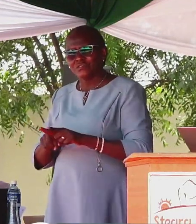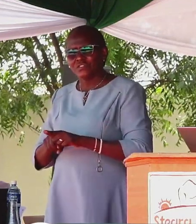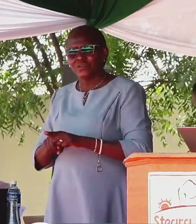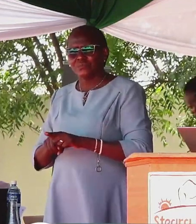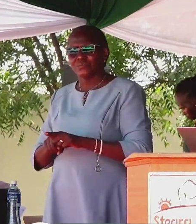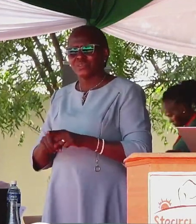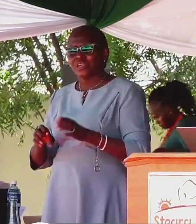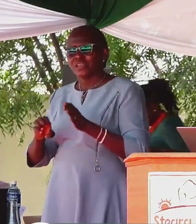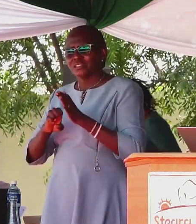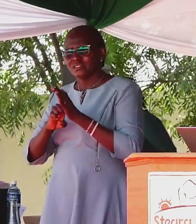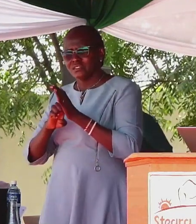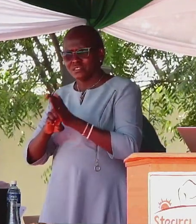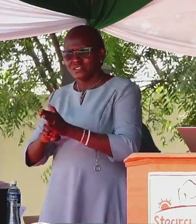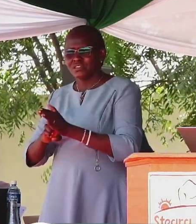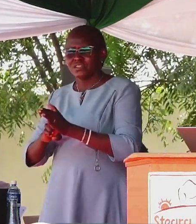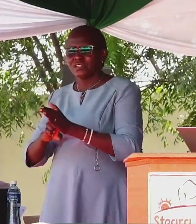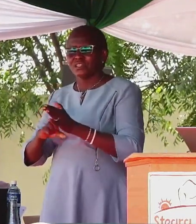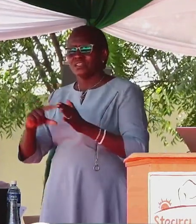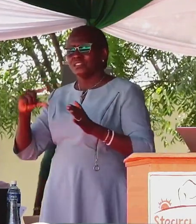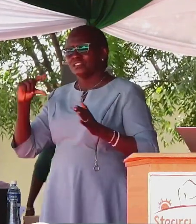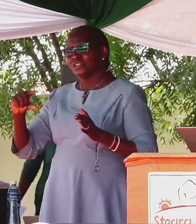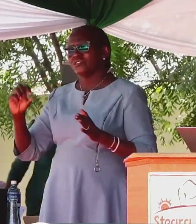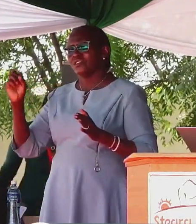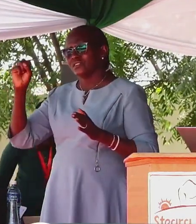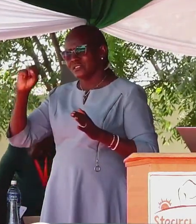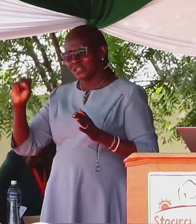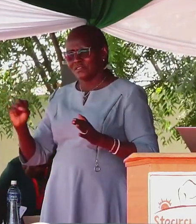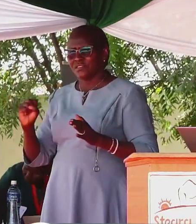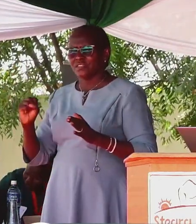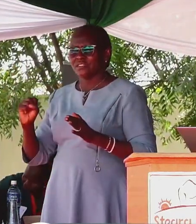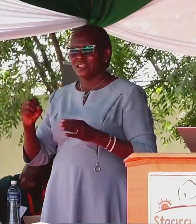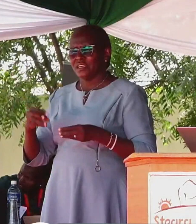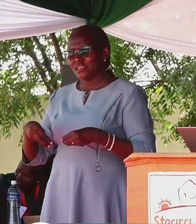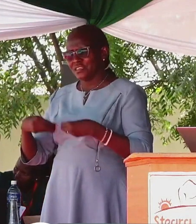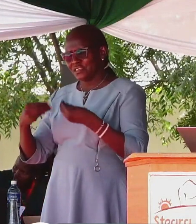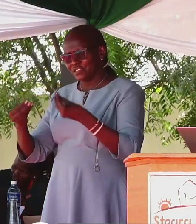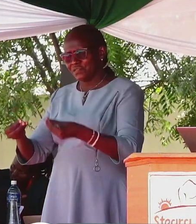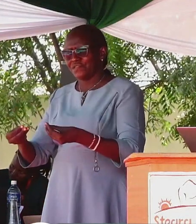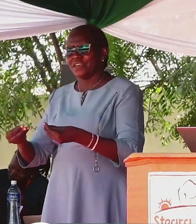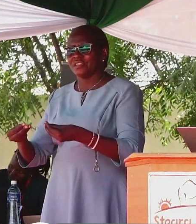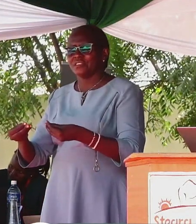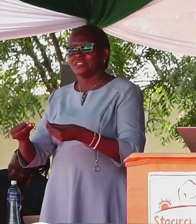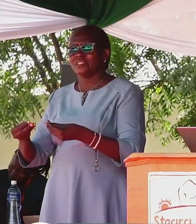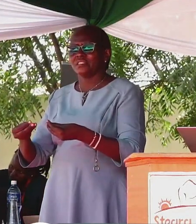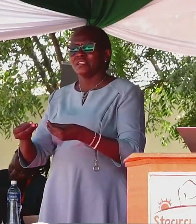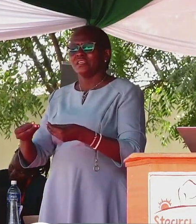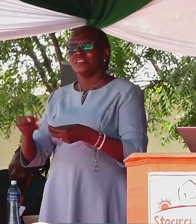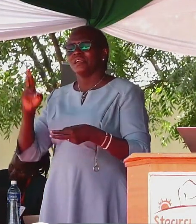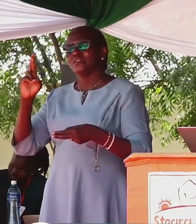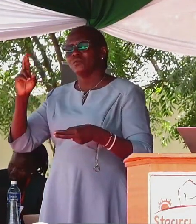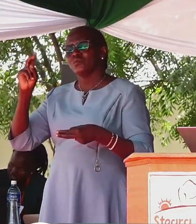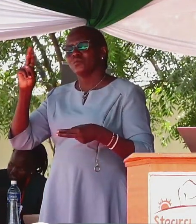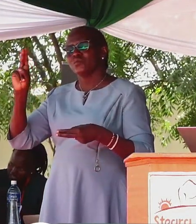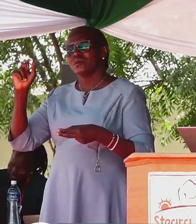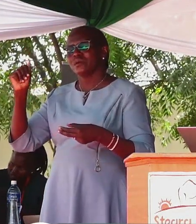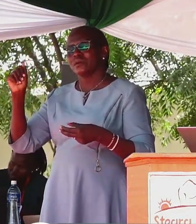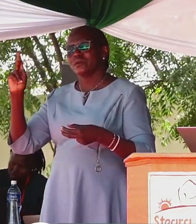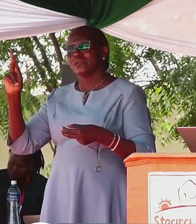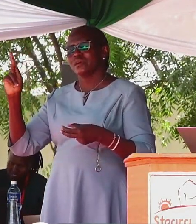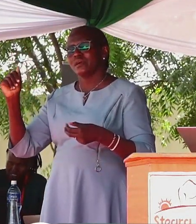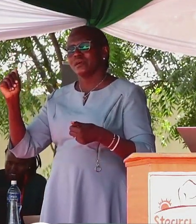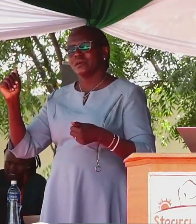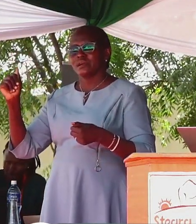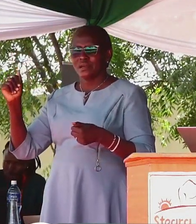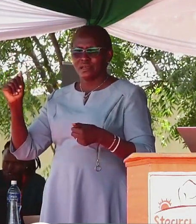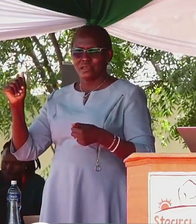like the general service. They've given us ECD centers to run. For example, GSU Ruaraka have given us the ECD center. Now it belongs